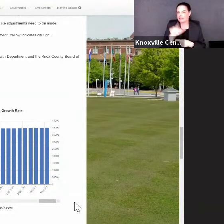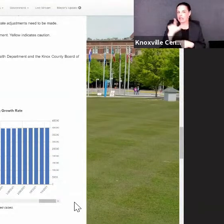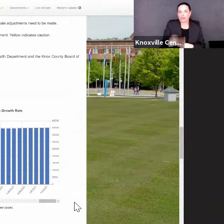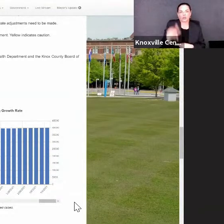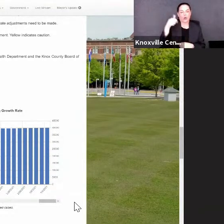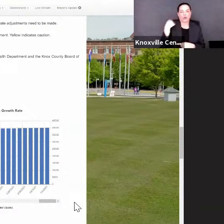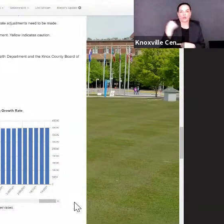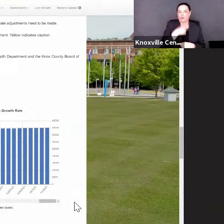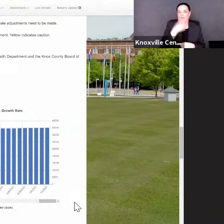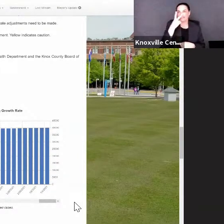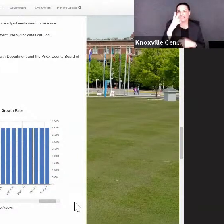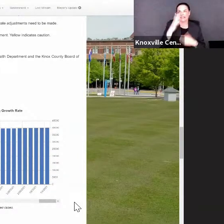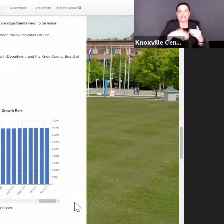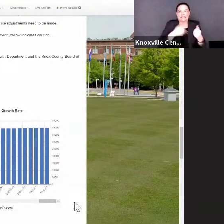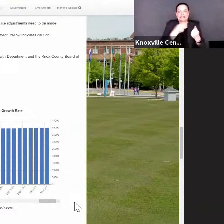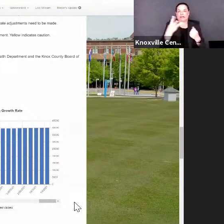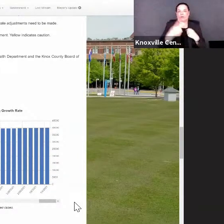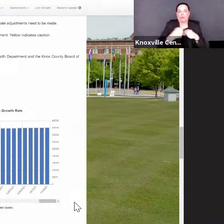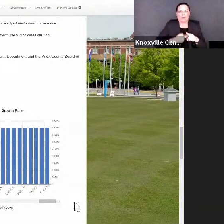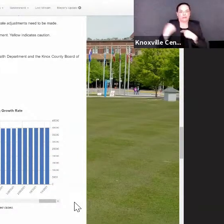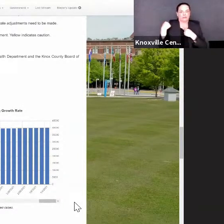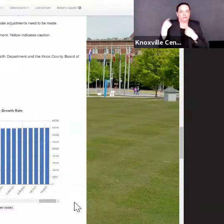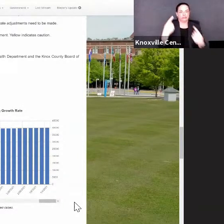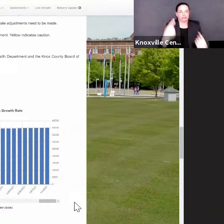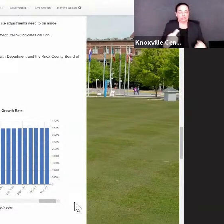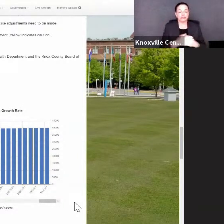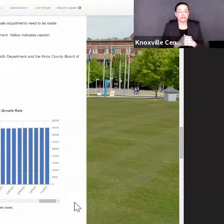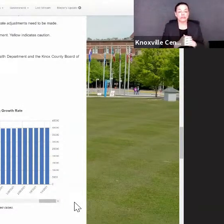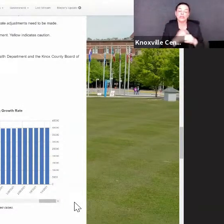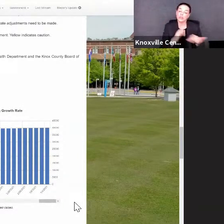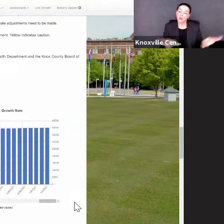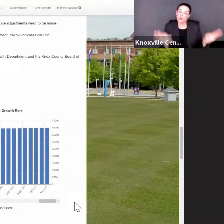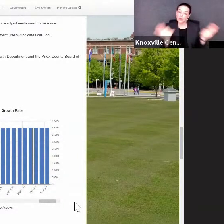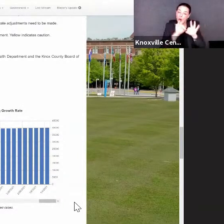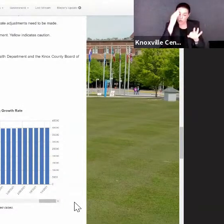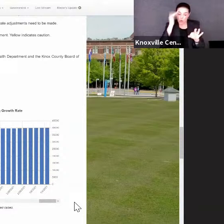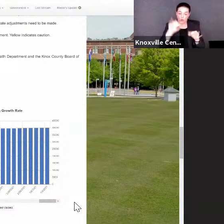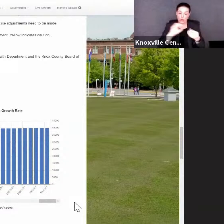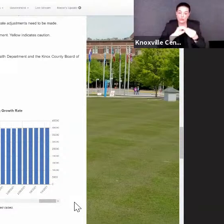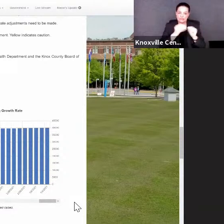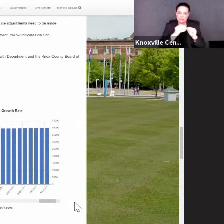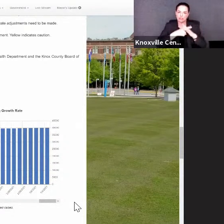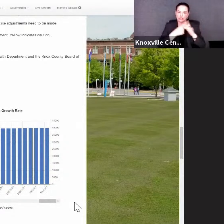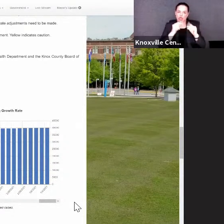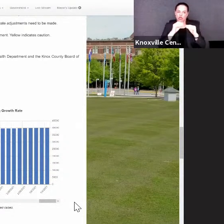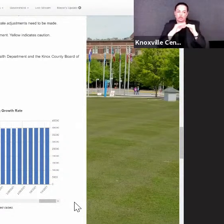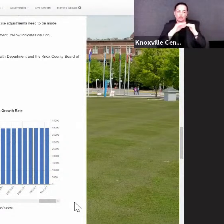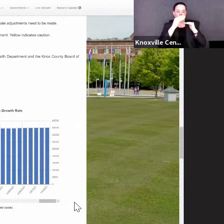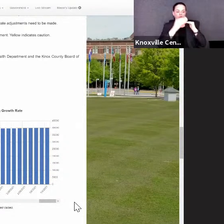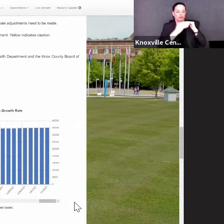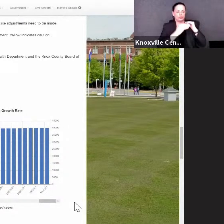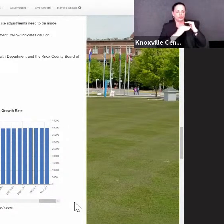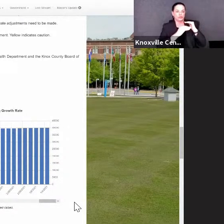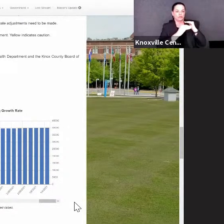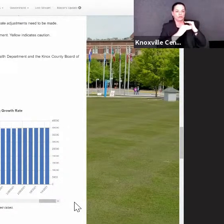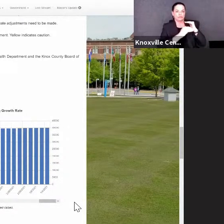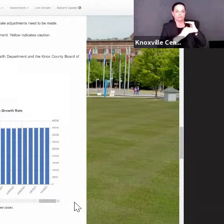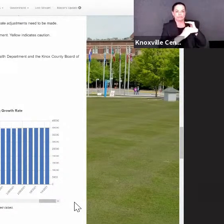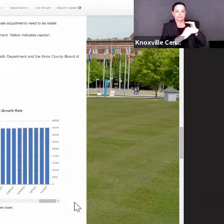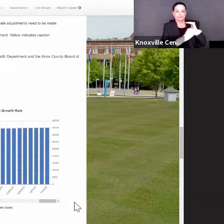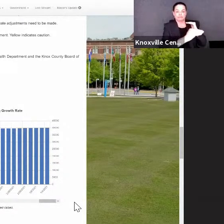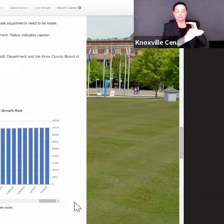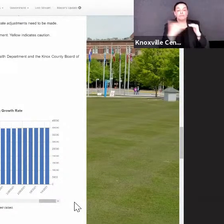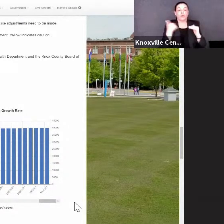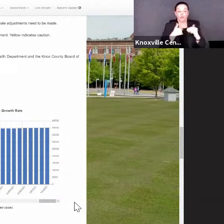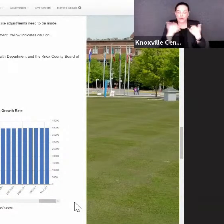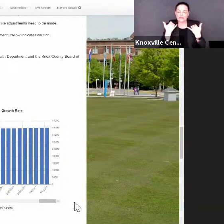months. It is important to note, we are seeing these figures leveling off to more of a plateau. We